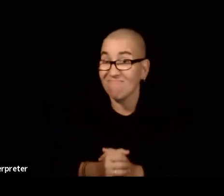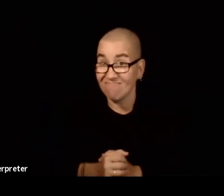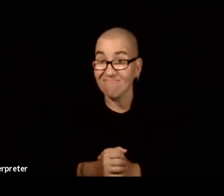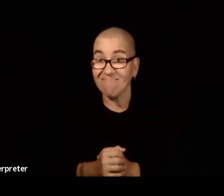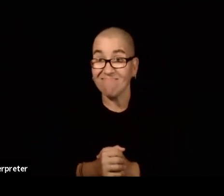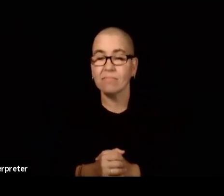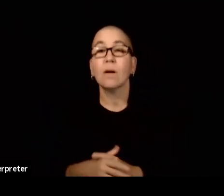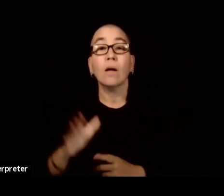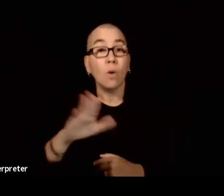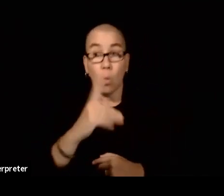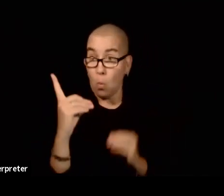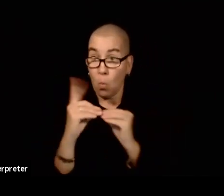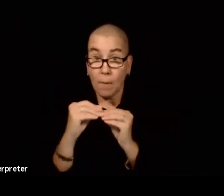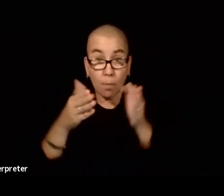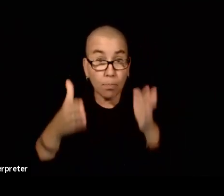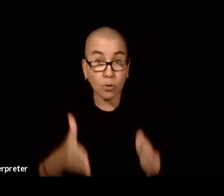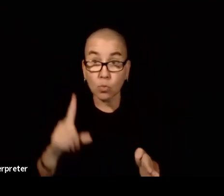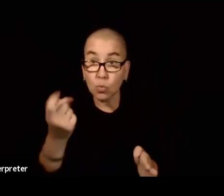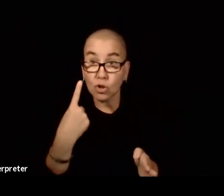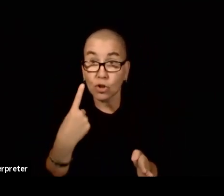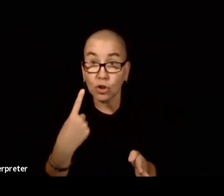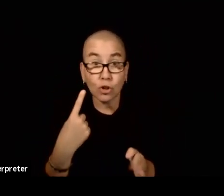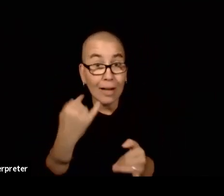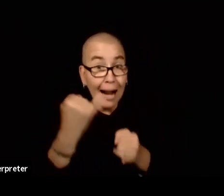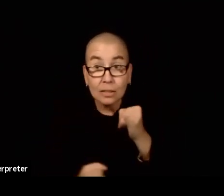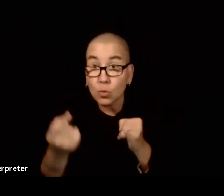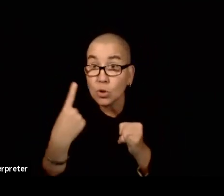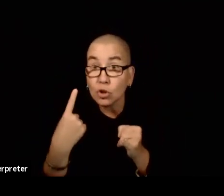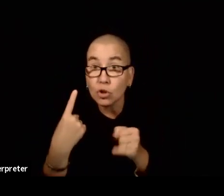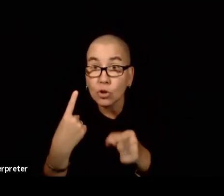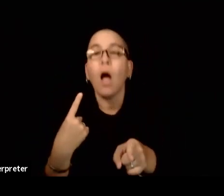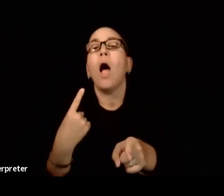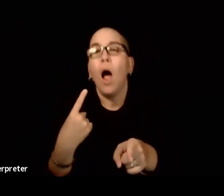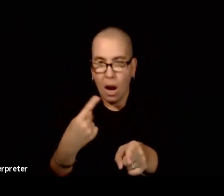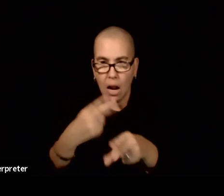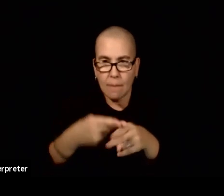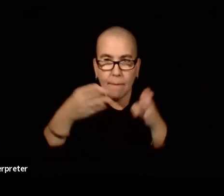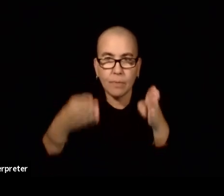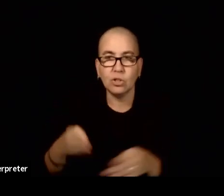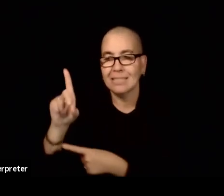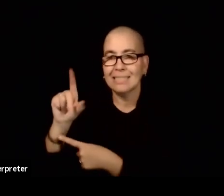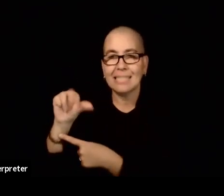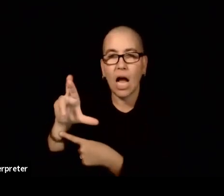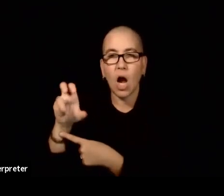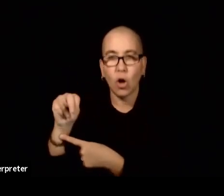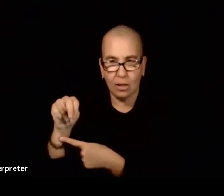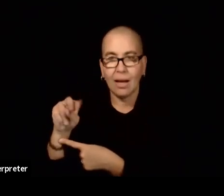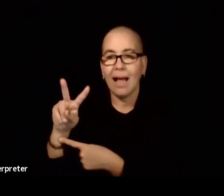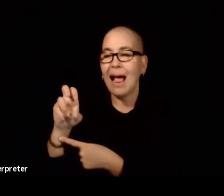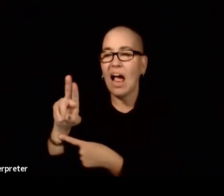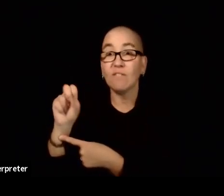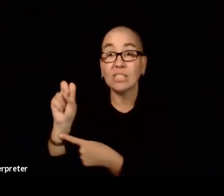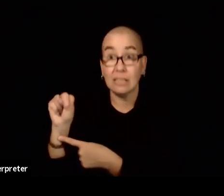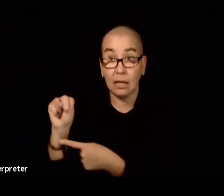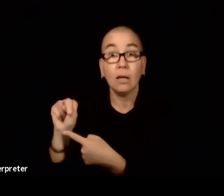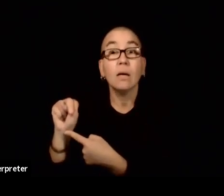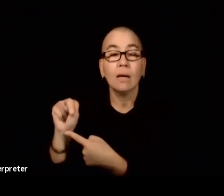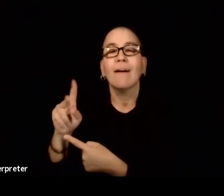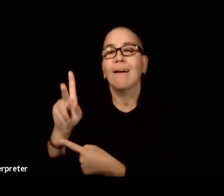All right. Our last question will come from the line of Darren Everson with KTOE Radio. Your line is open. Please go